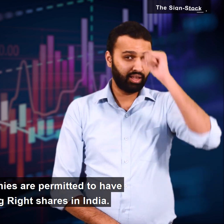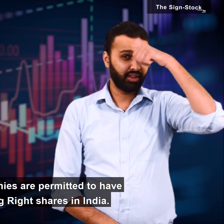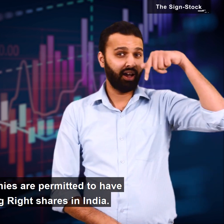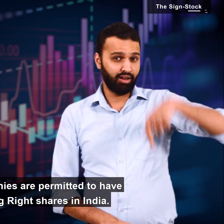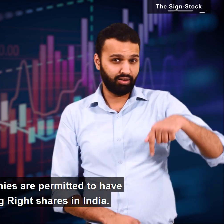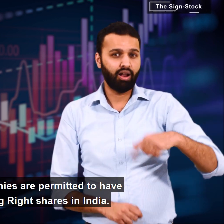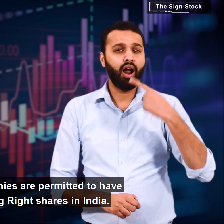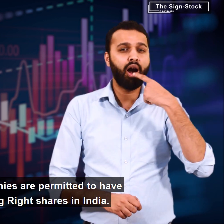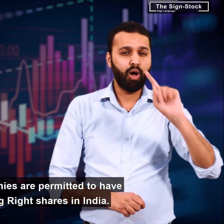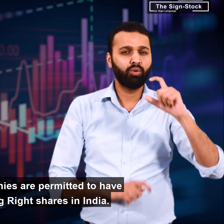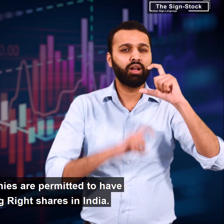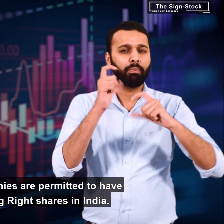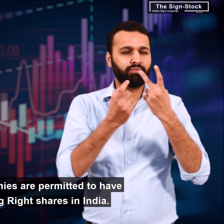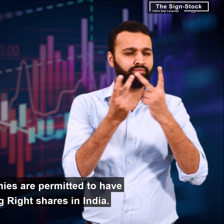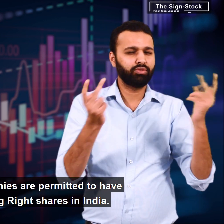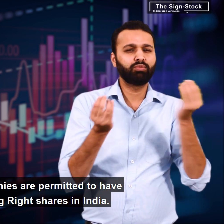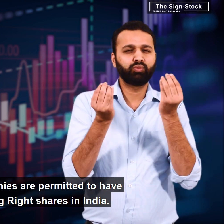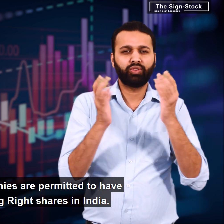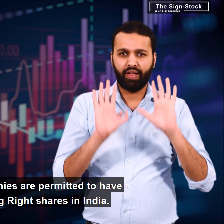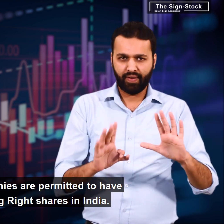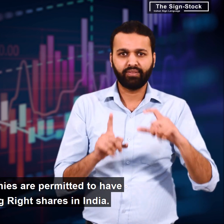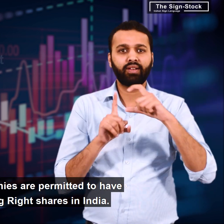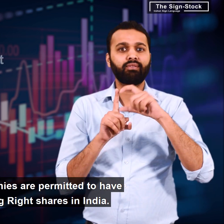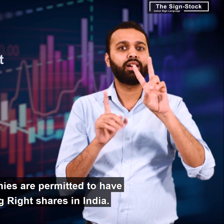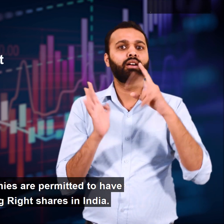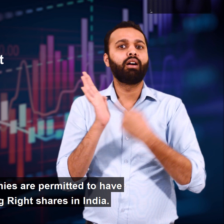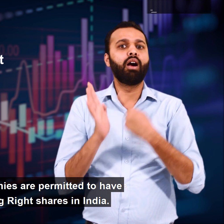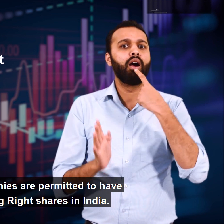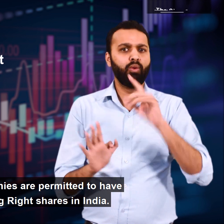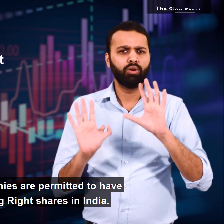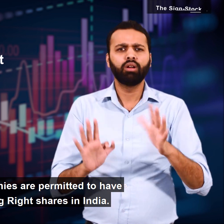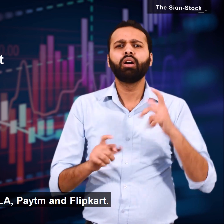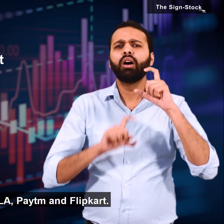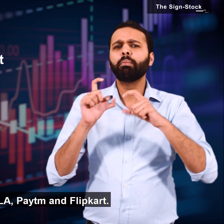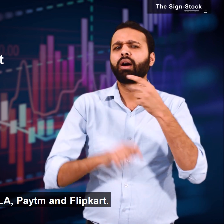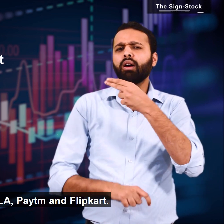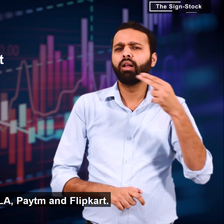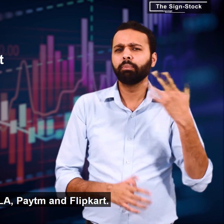Only certain companies are permitted to have differential voting right shares in India.